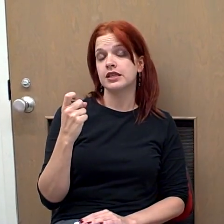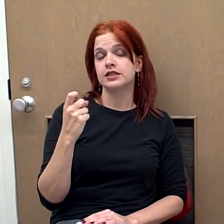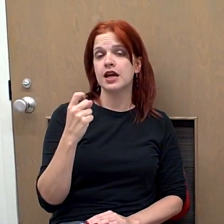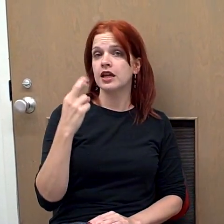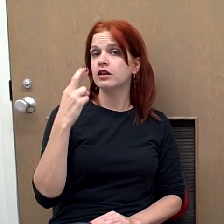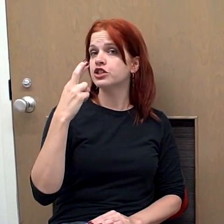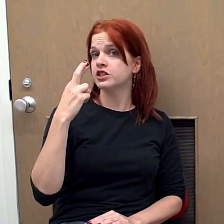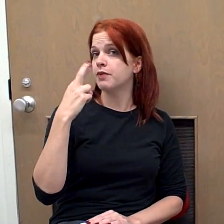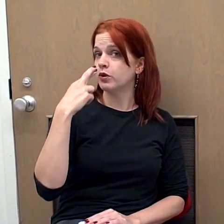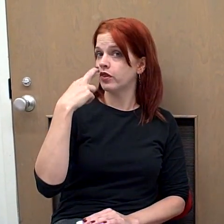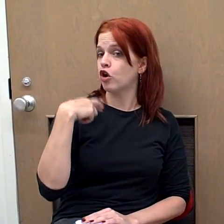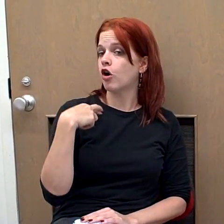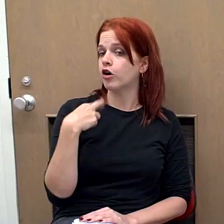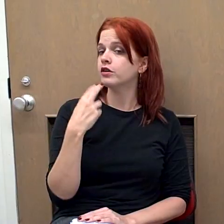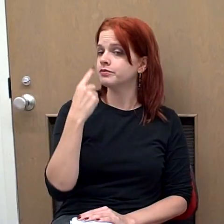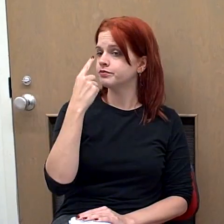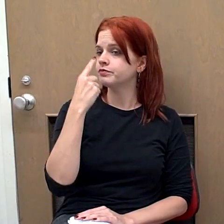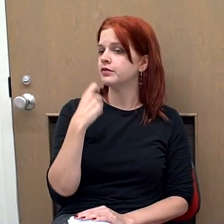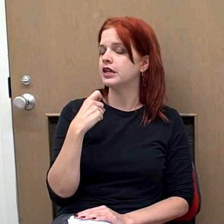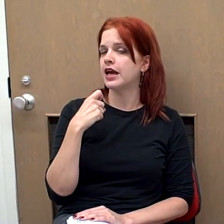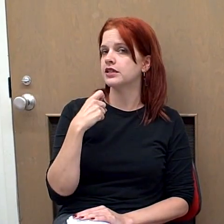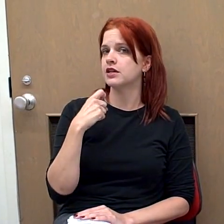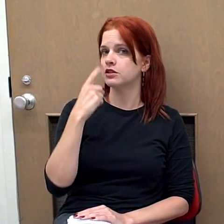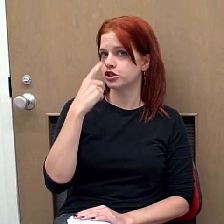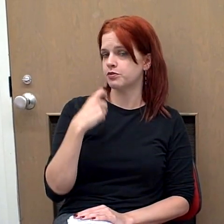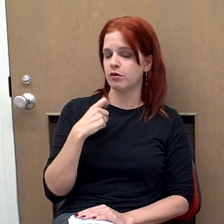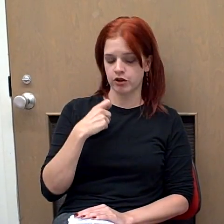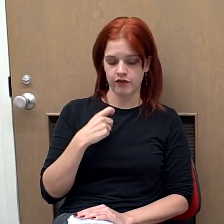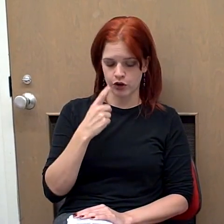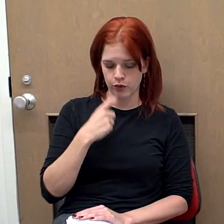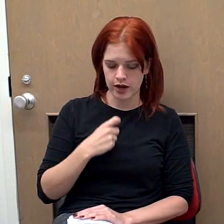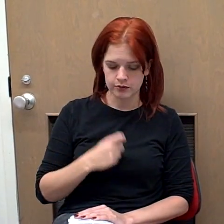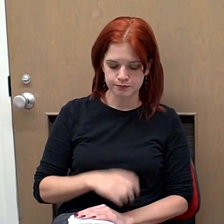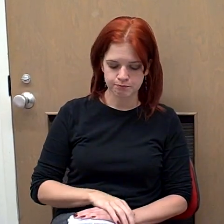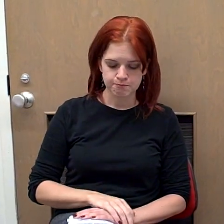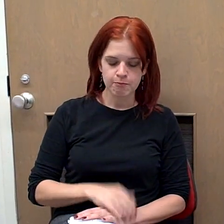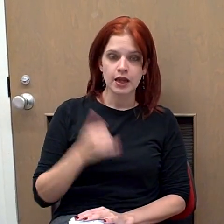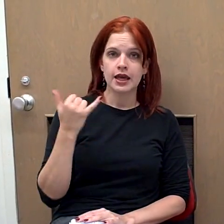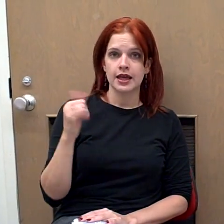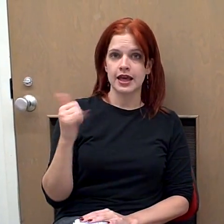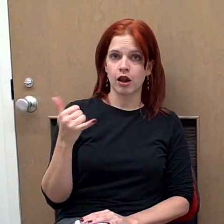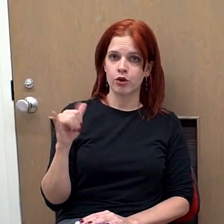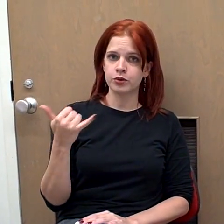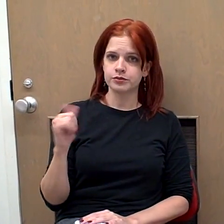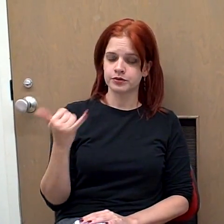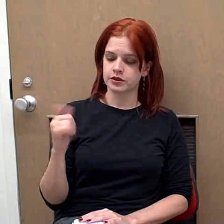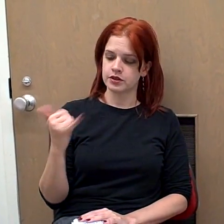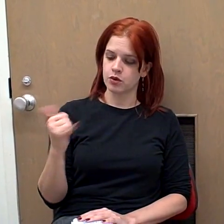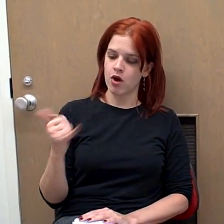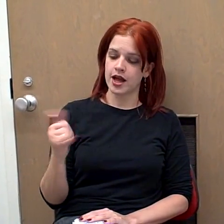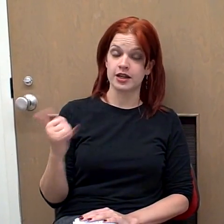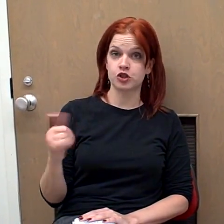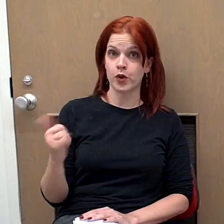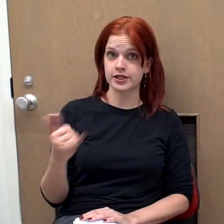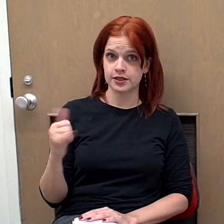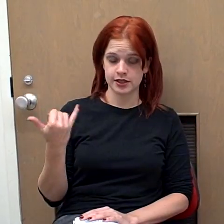signed English, it's made with an R. In ASL, it's just made with your finger, red. Yellow, it's a Y and it twists,